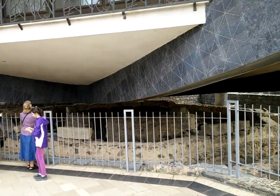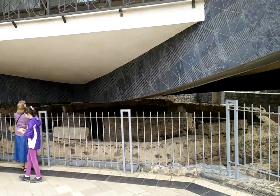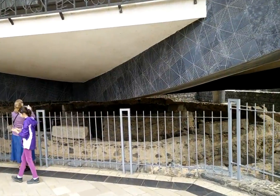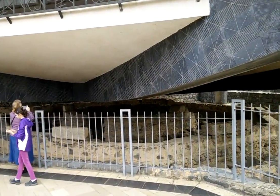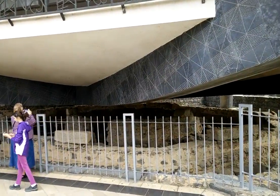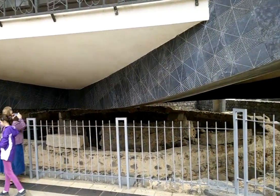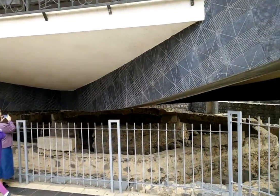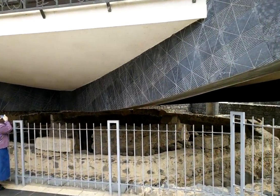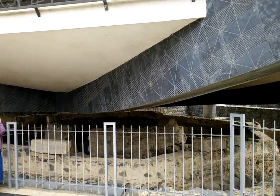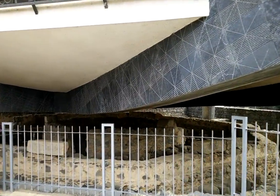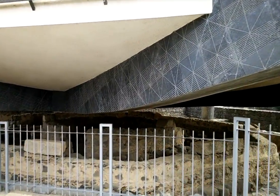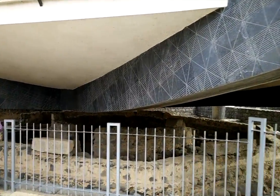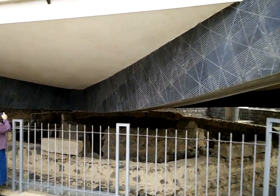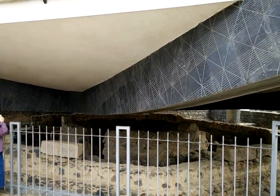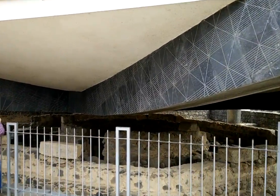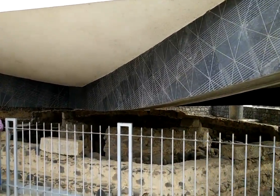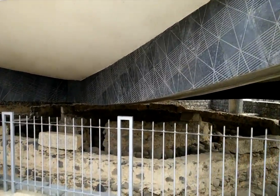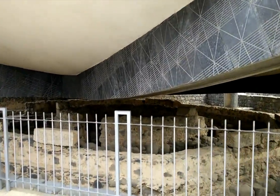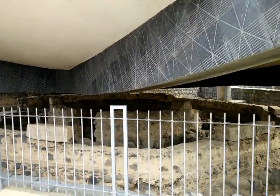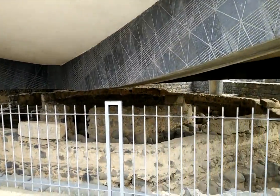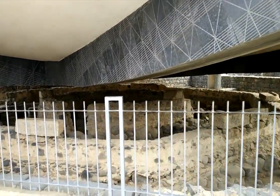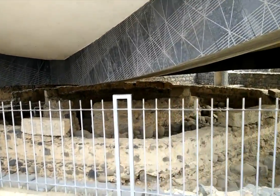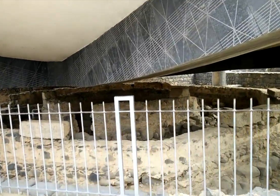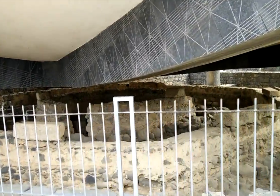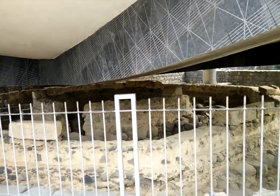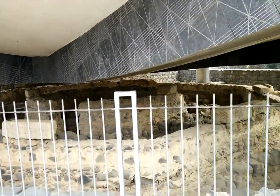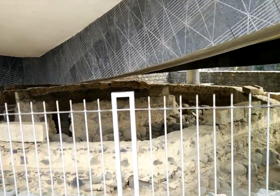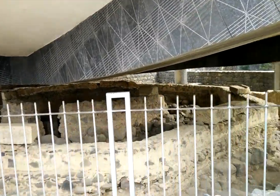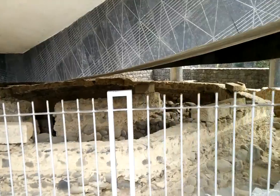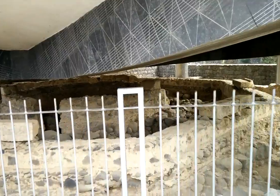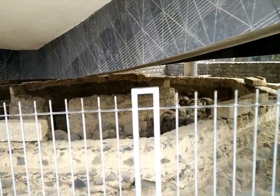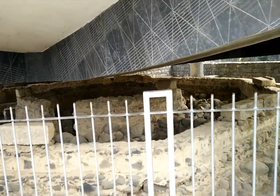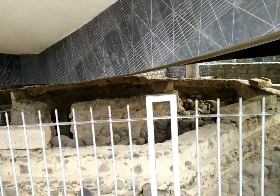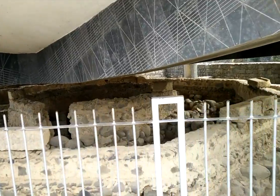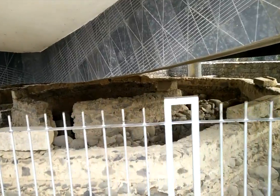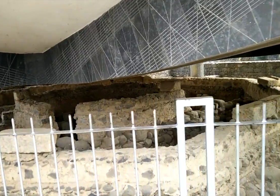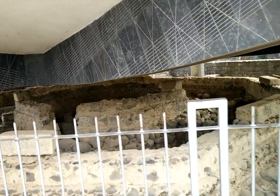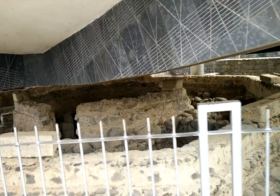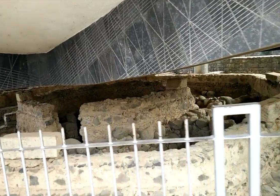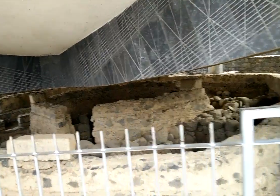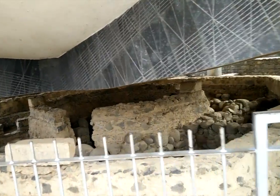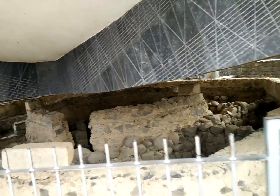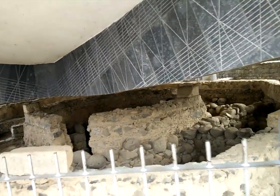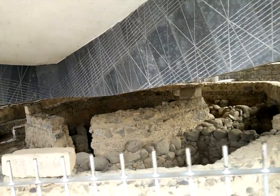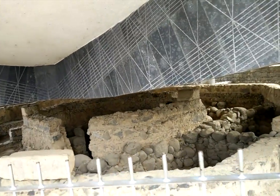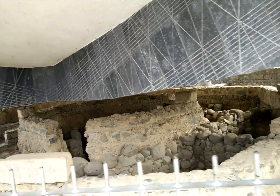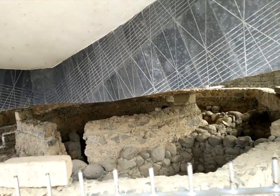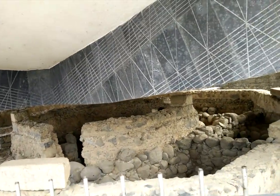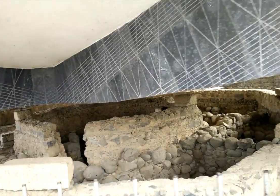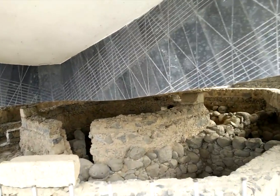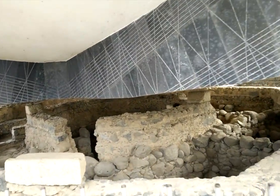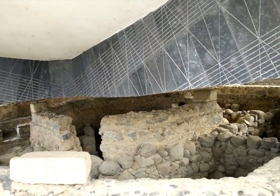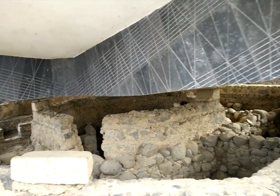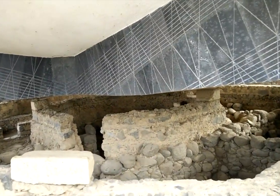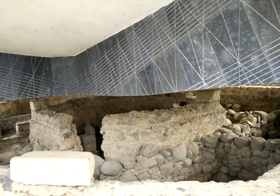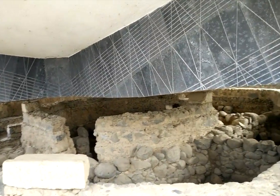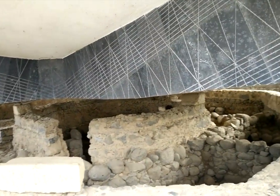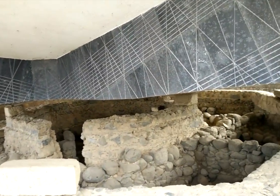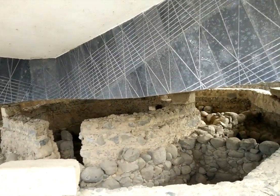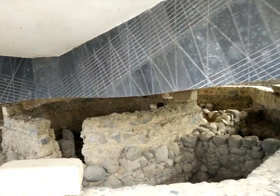area. Now we're going to look underneath this Catholic church, and you'll see ruins of a